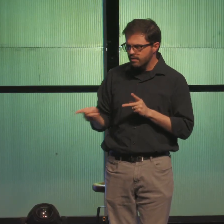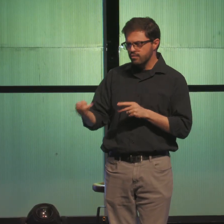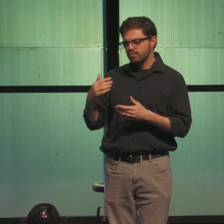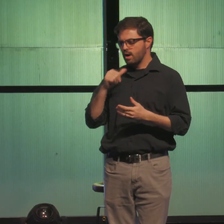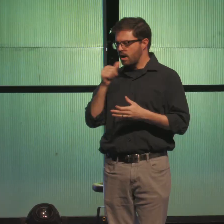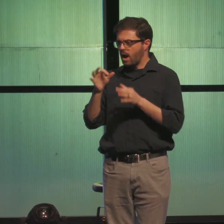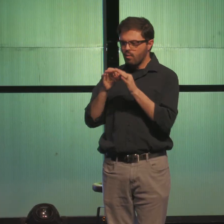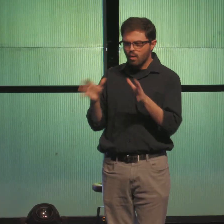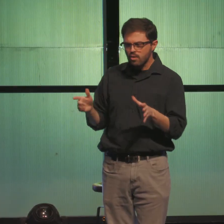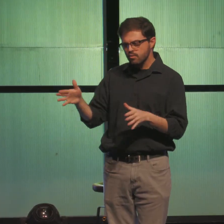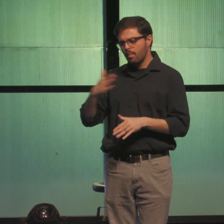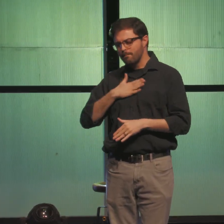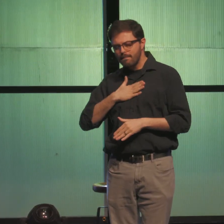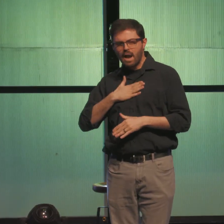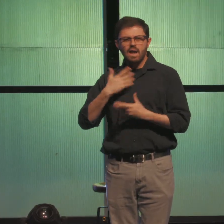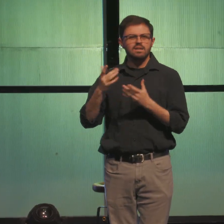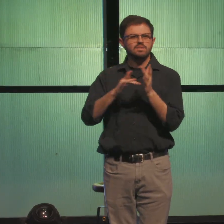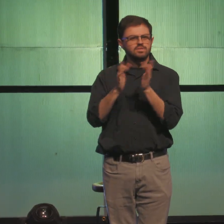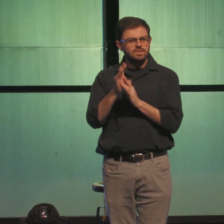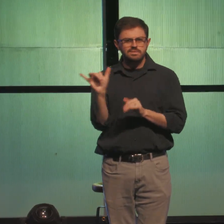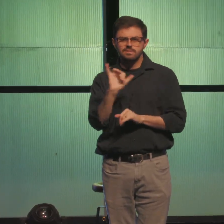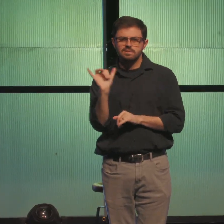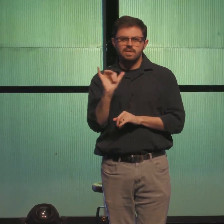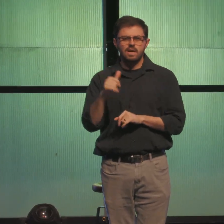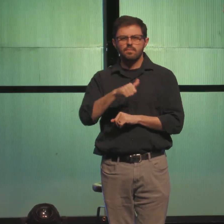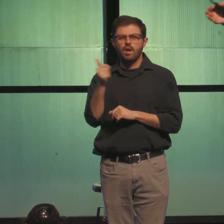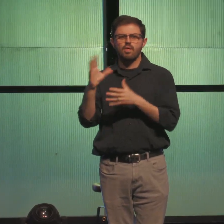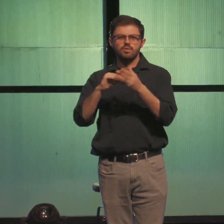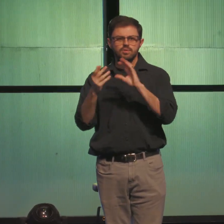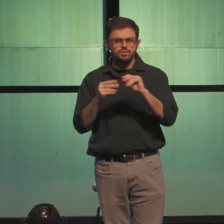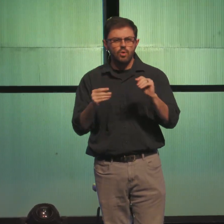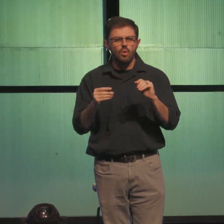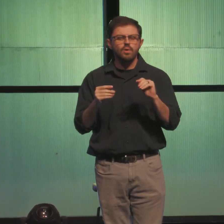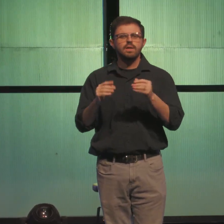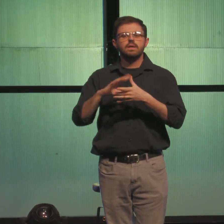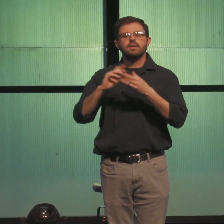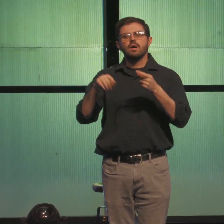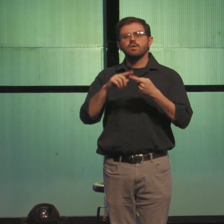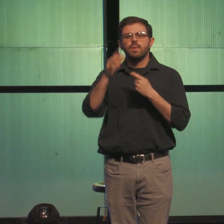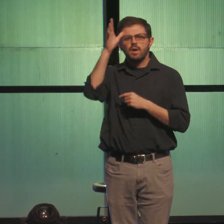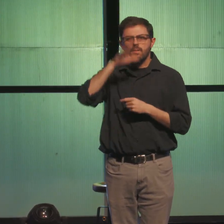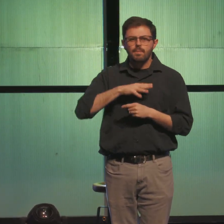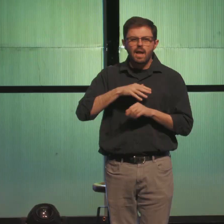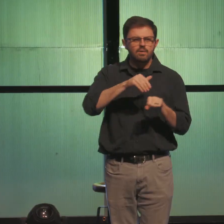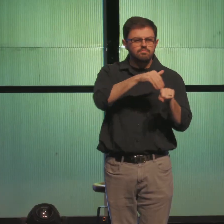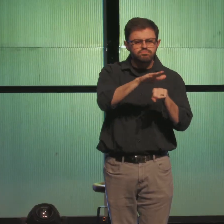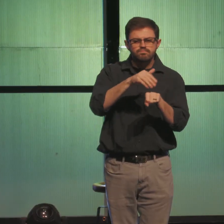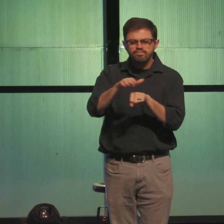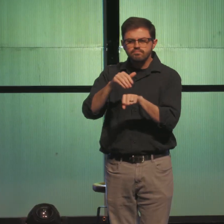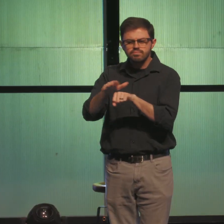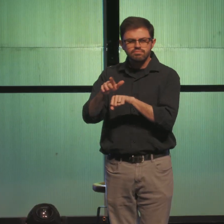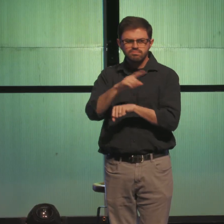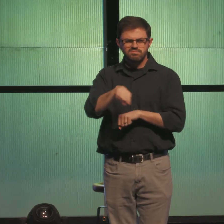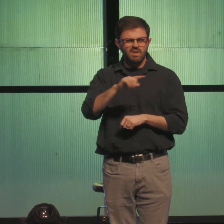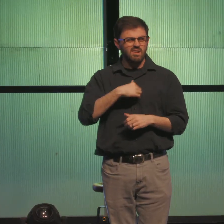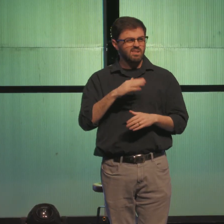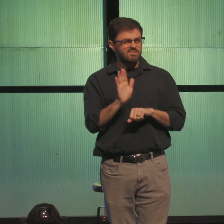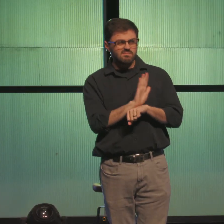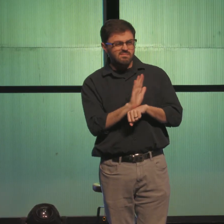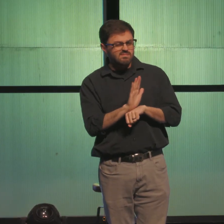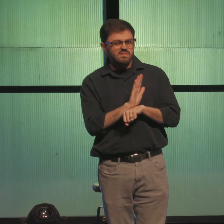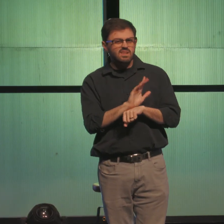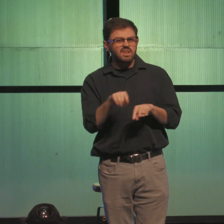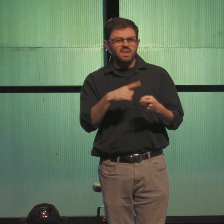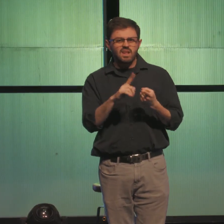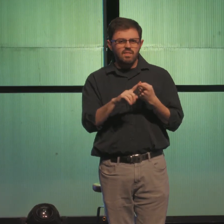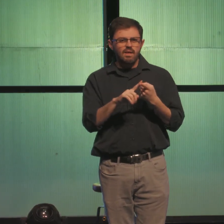same imagery in a parable. He talks about a man who sent everybody out and invited everybody, and they said, no, we're too busy. And then the